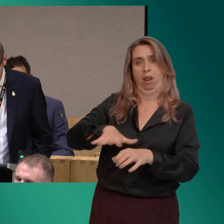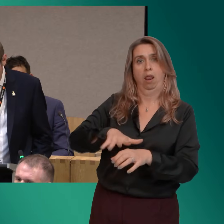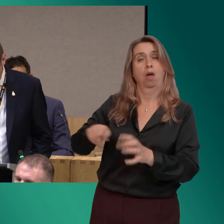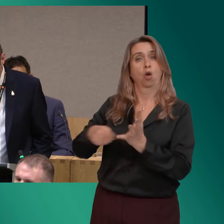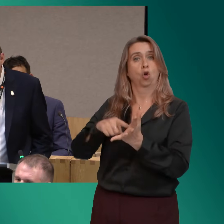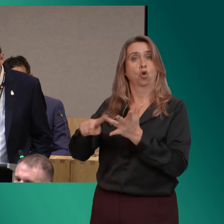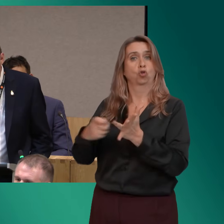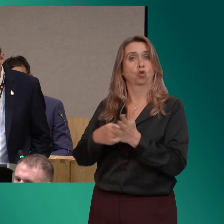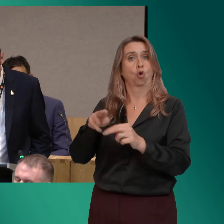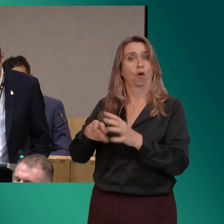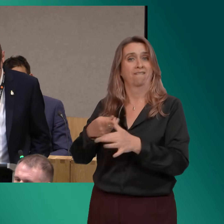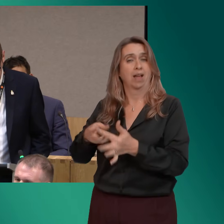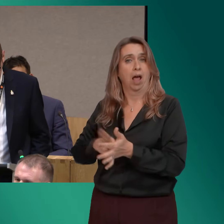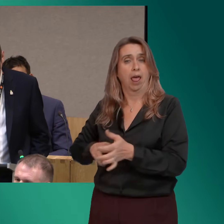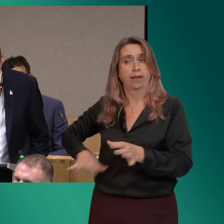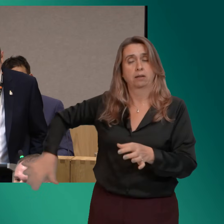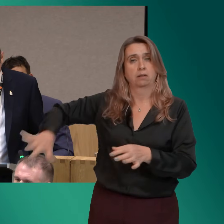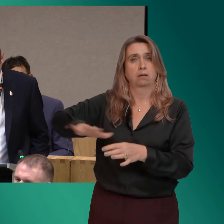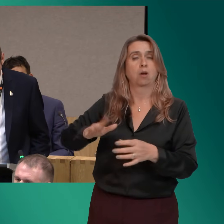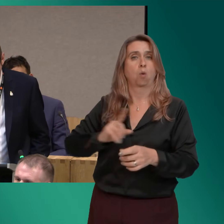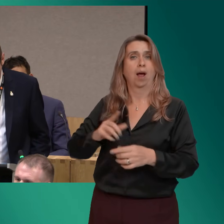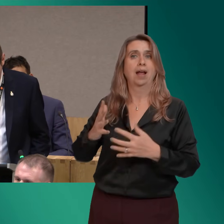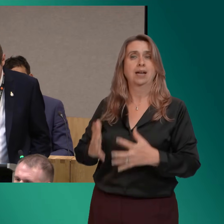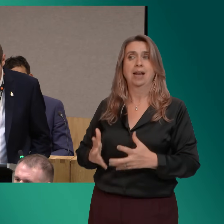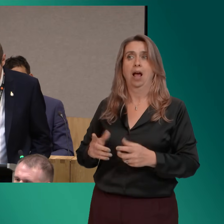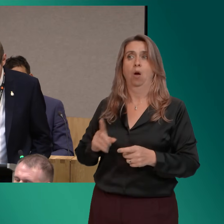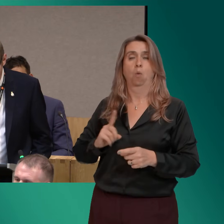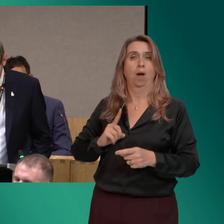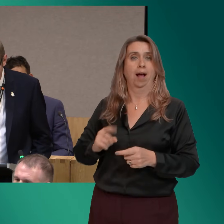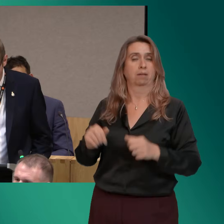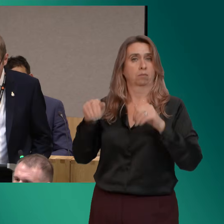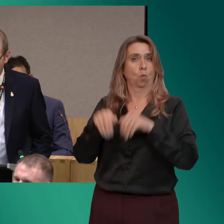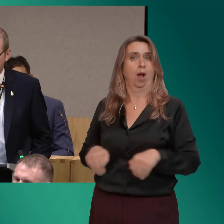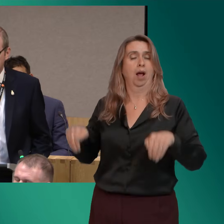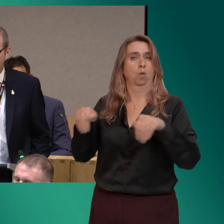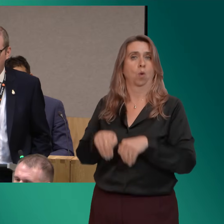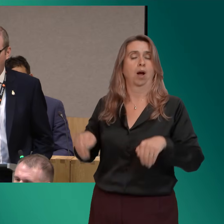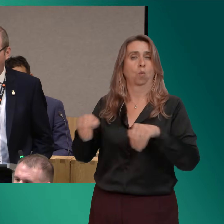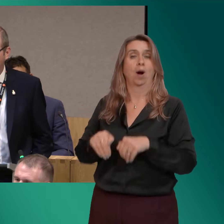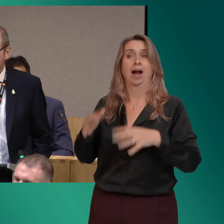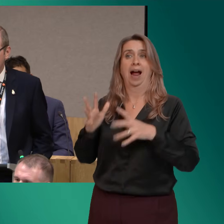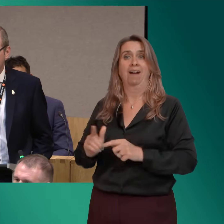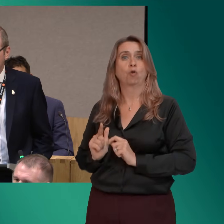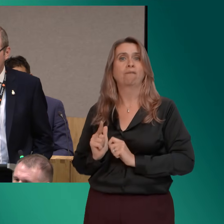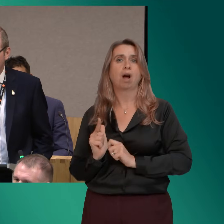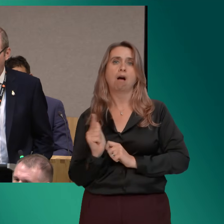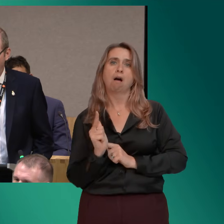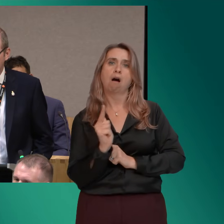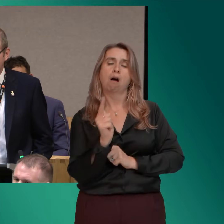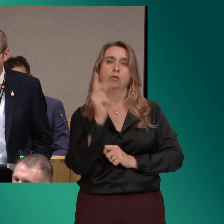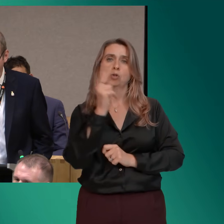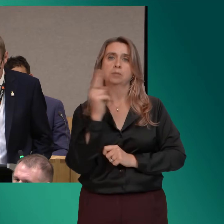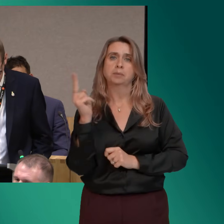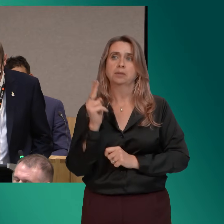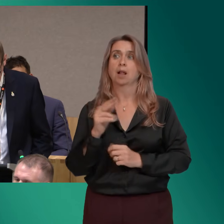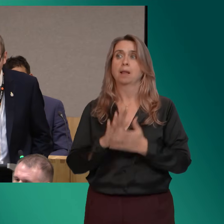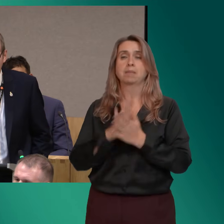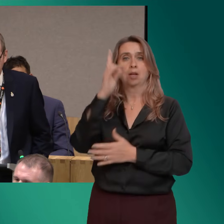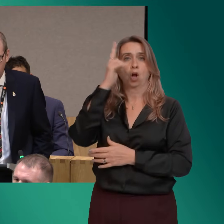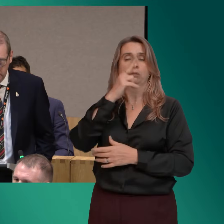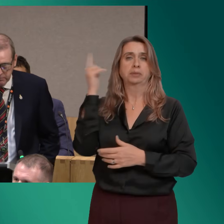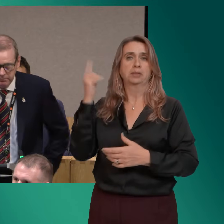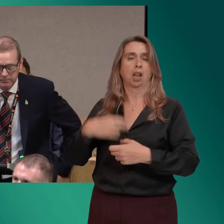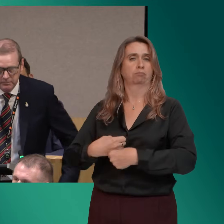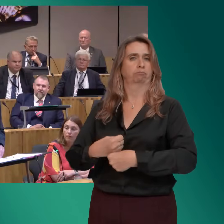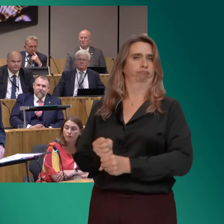with constituents facing longer journey times, increased waiting times and added pressure on already stretched hospitals?